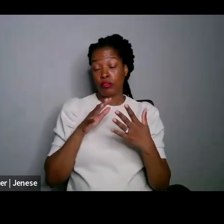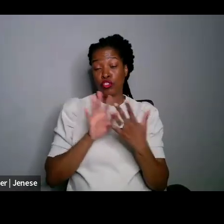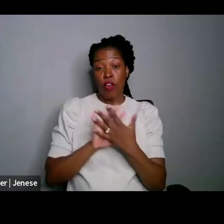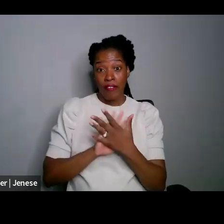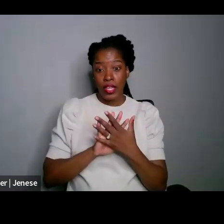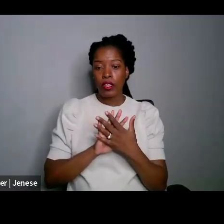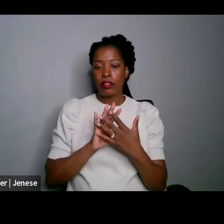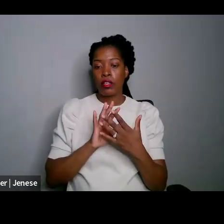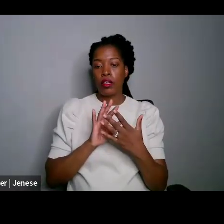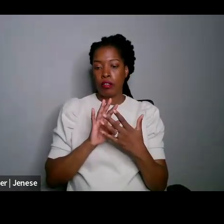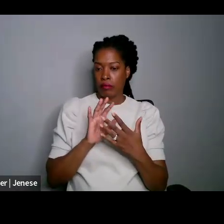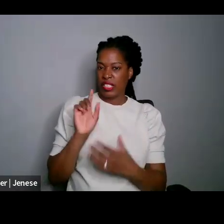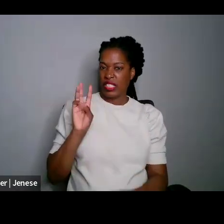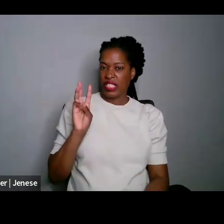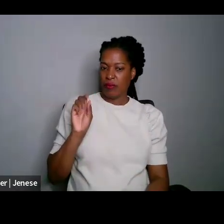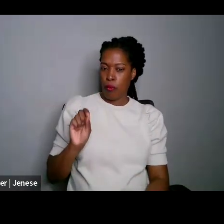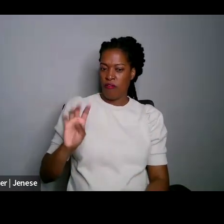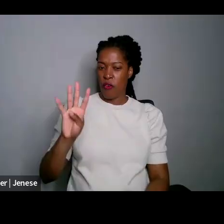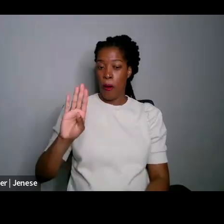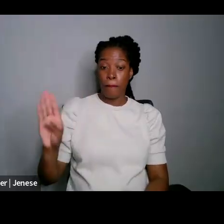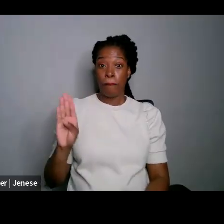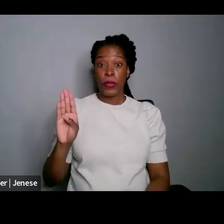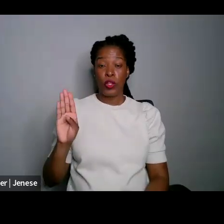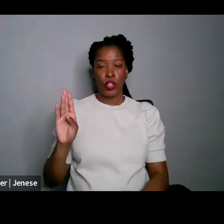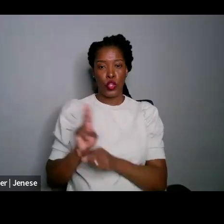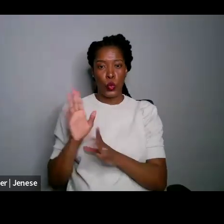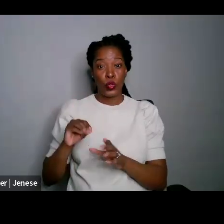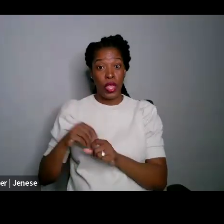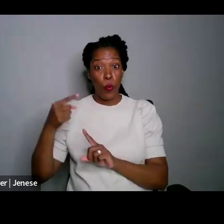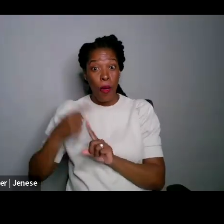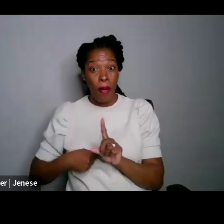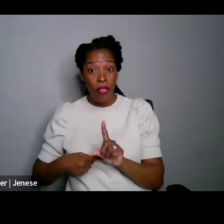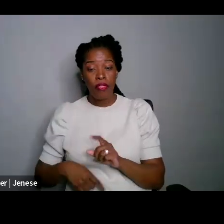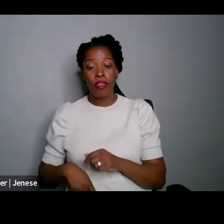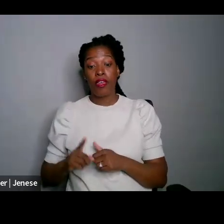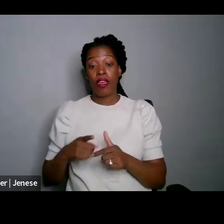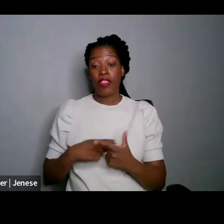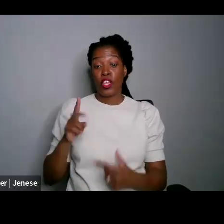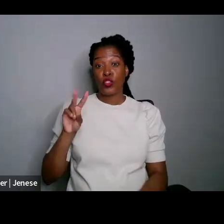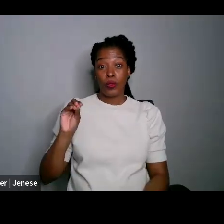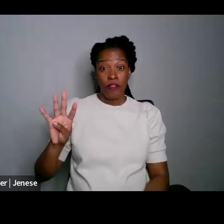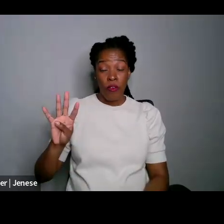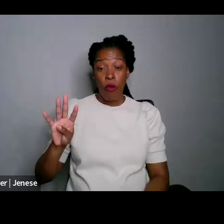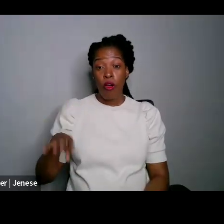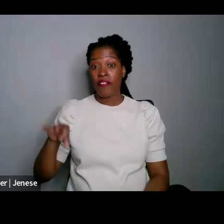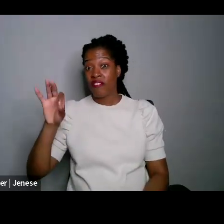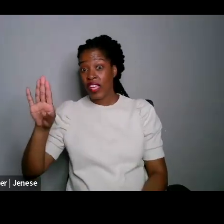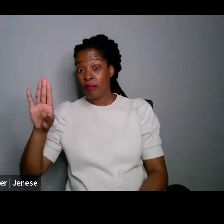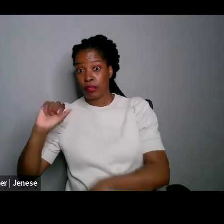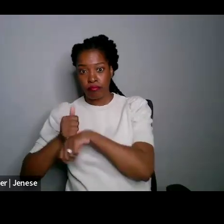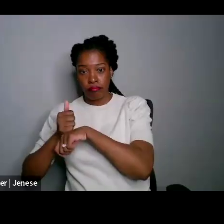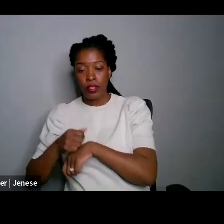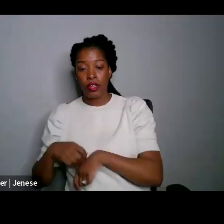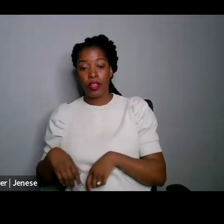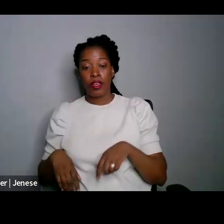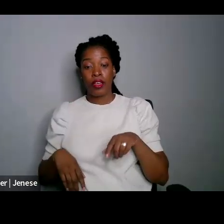Then Facebook launched in 2004, Twitter was soon to follow, and Instagram in 2010. And then, most